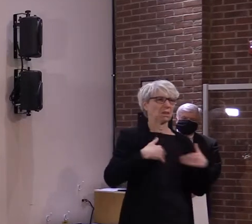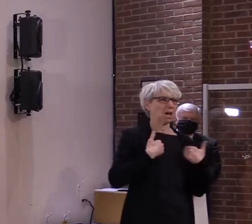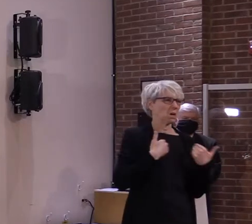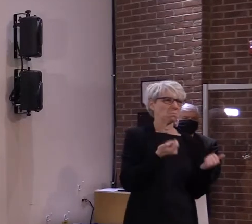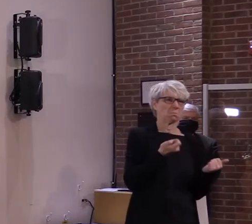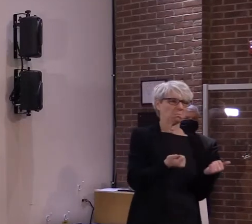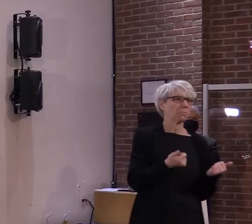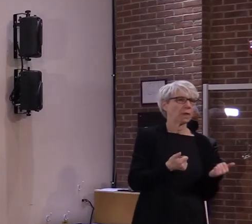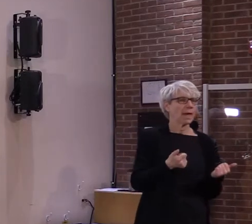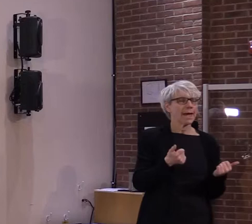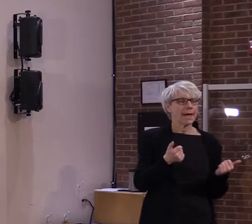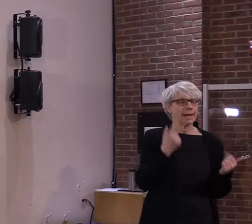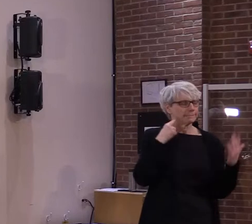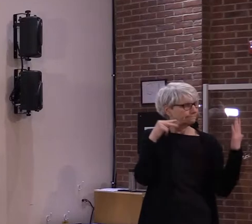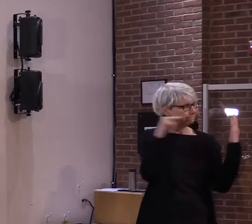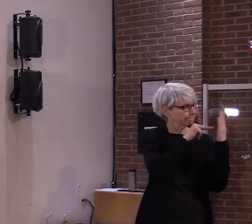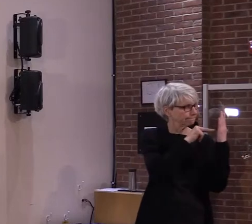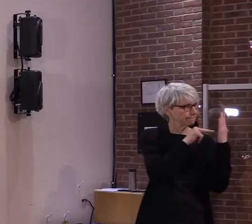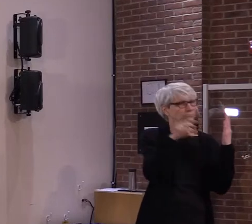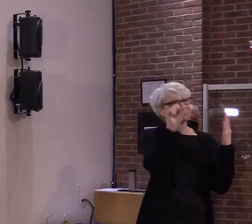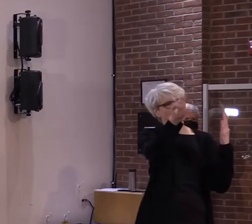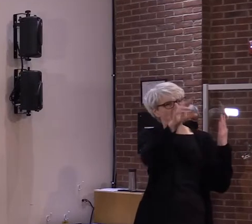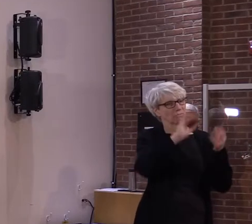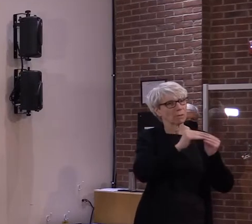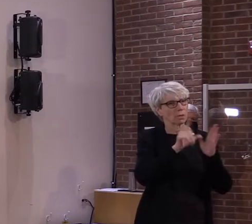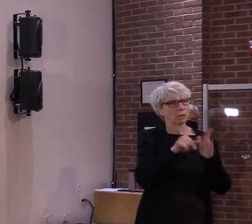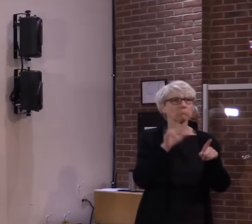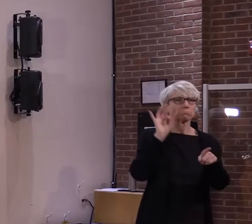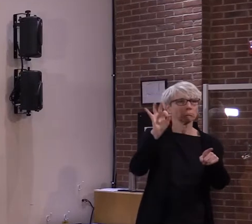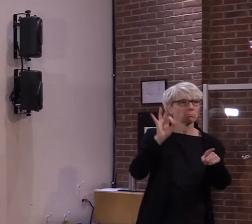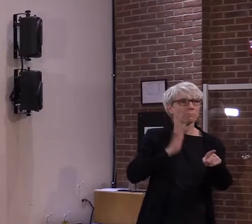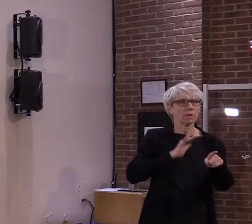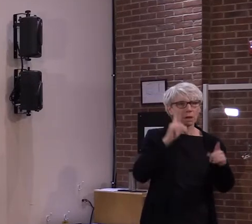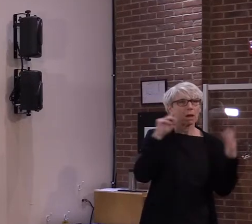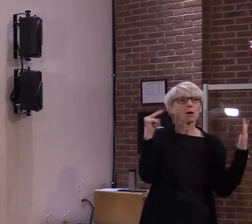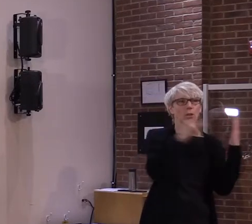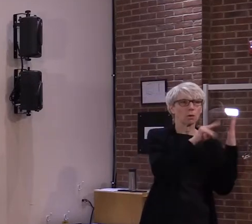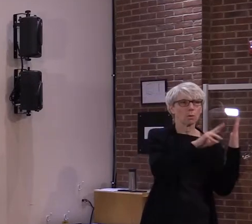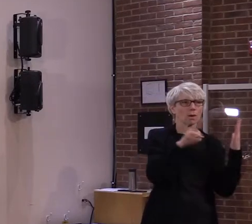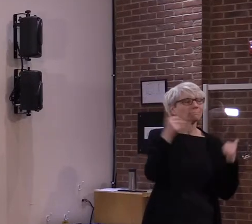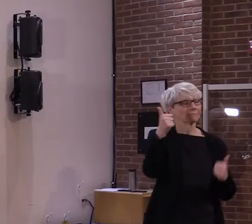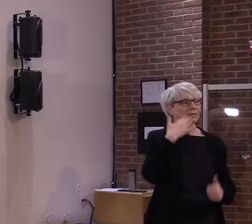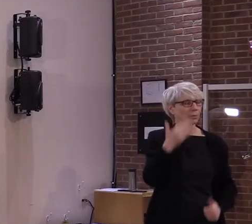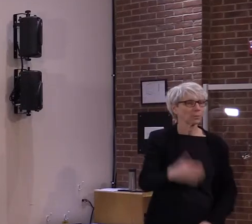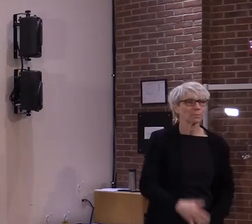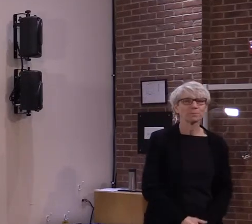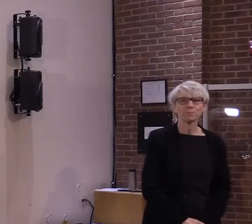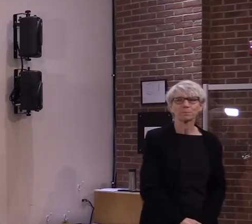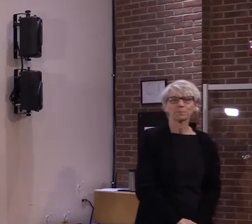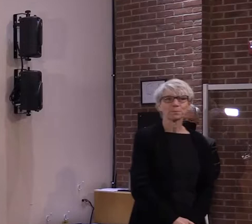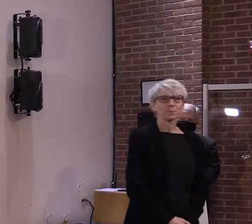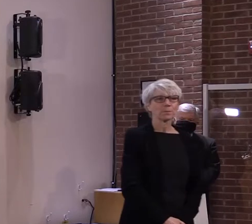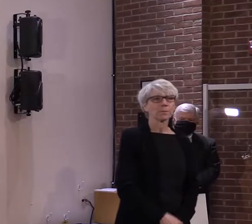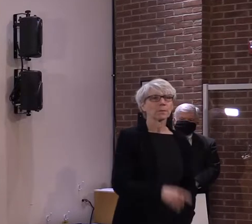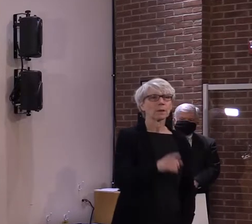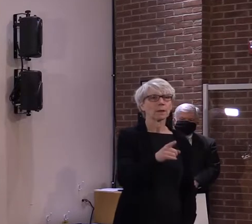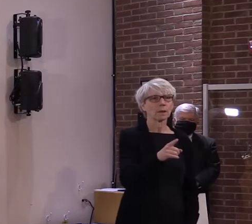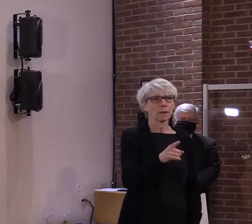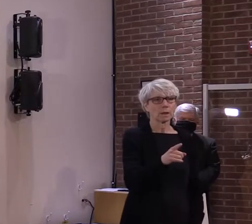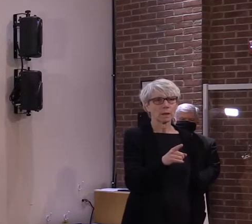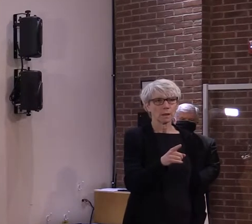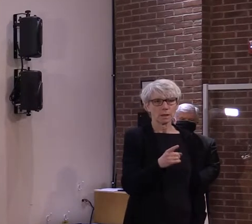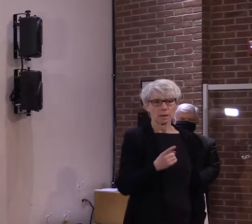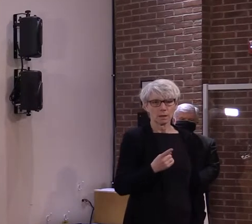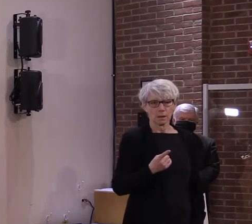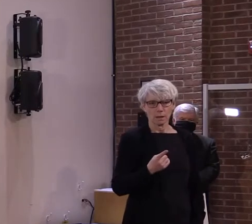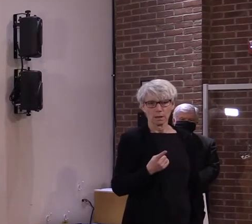at the website to give you an exact number today. Not a problem. I can check that myself, too. Thanks. I probably